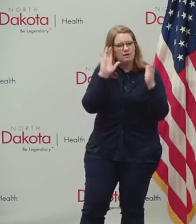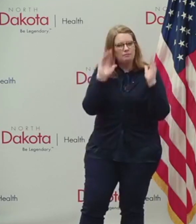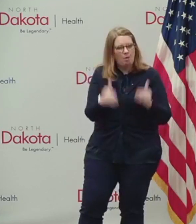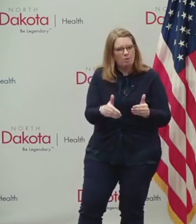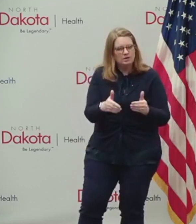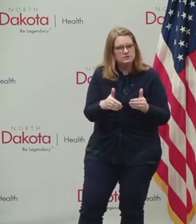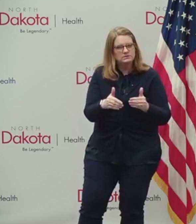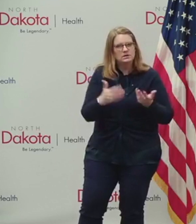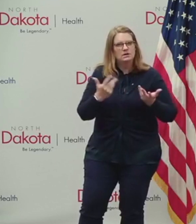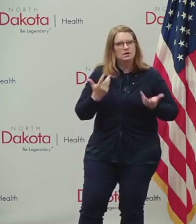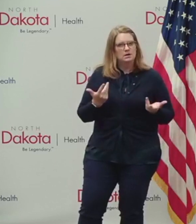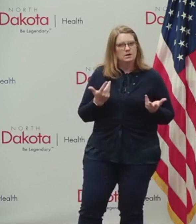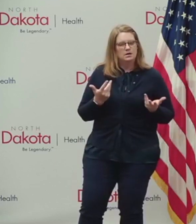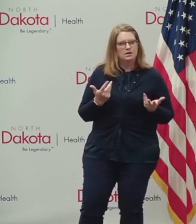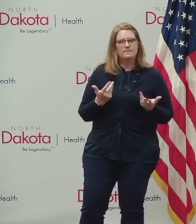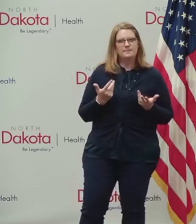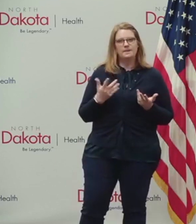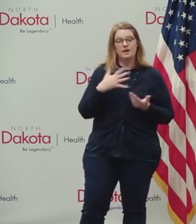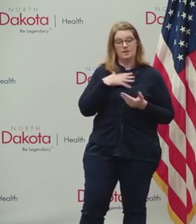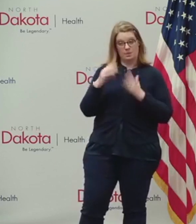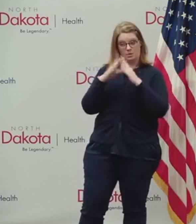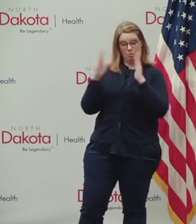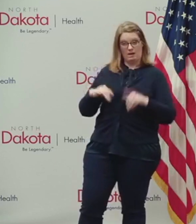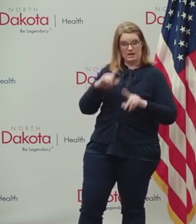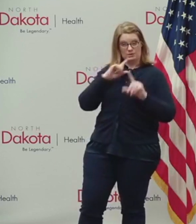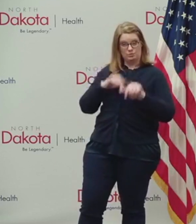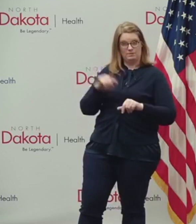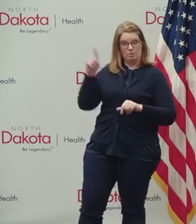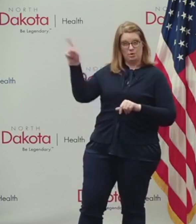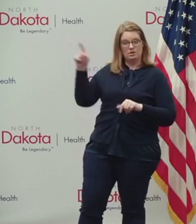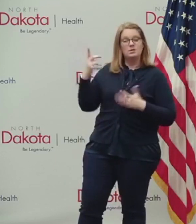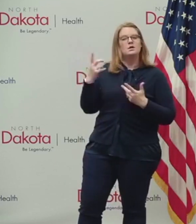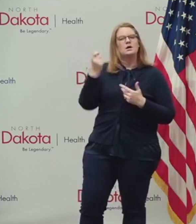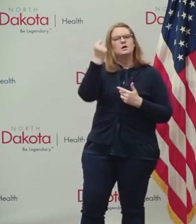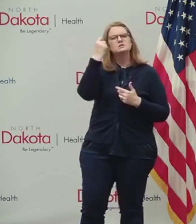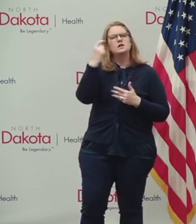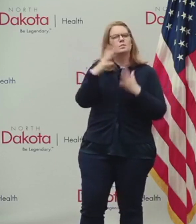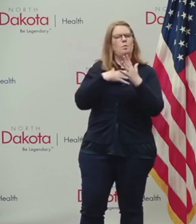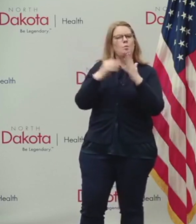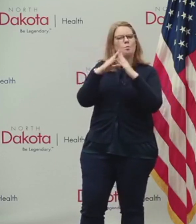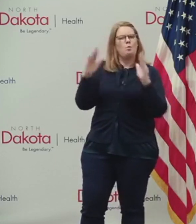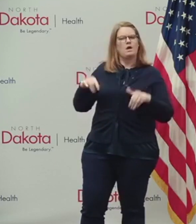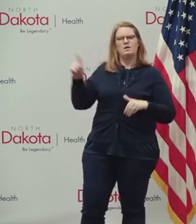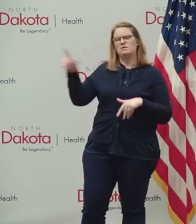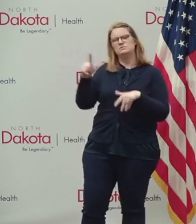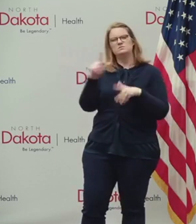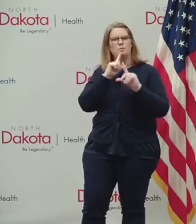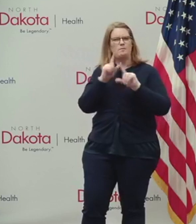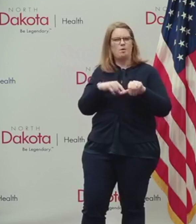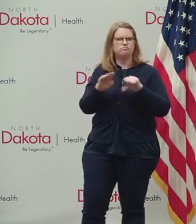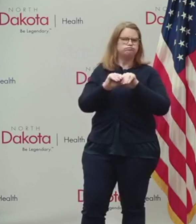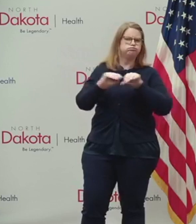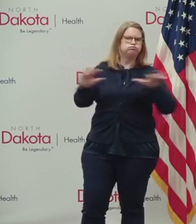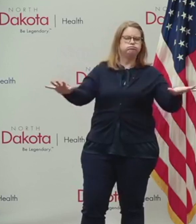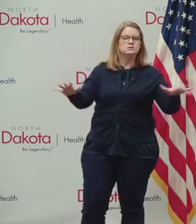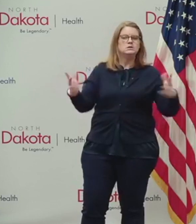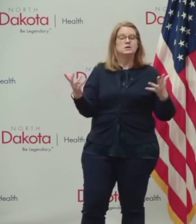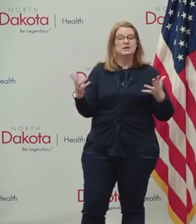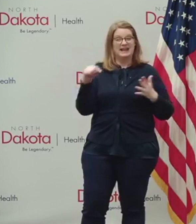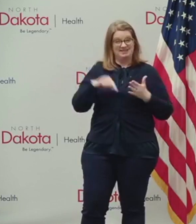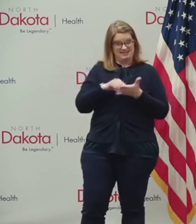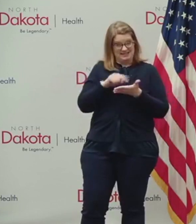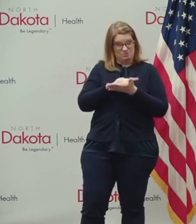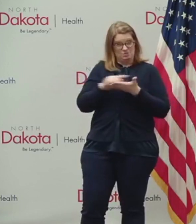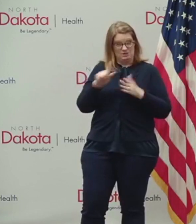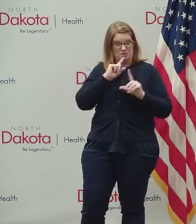the White House report this week, because the White House puts out a report. They were clear in their report this week